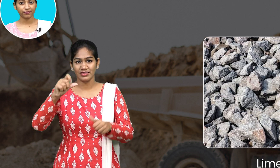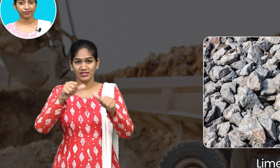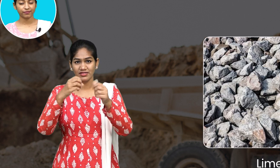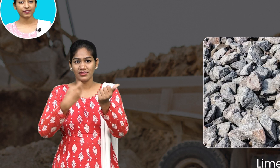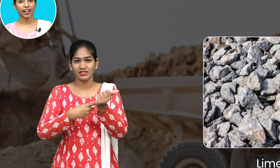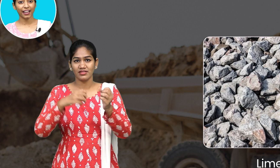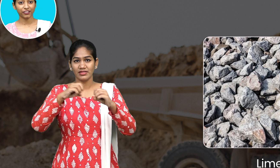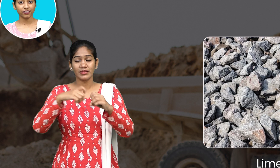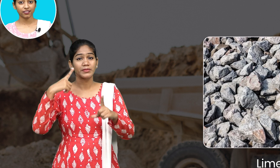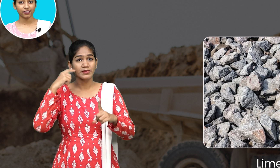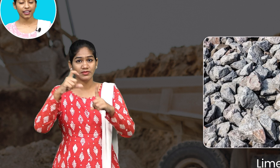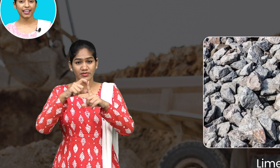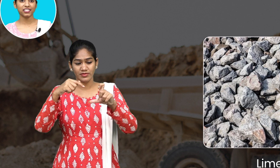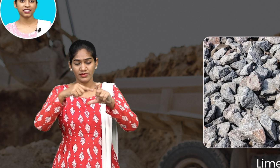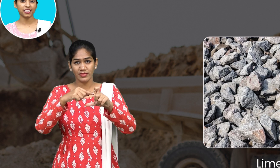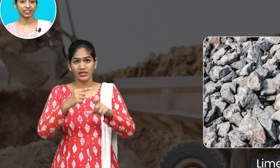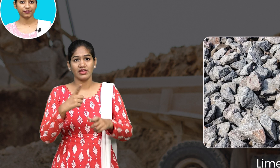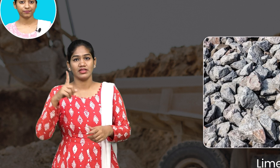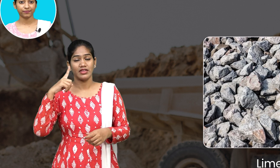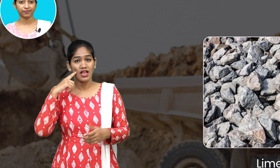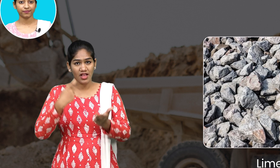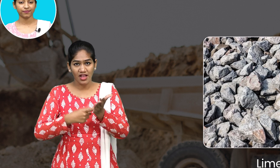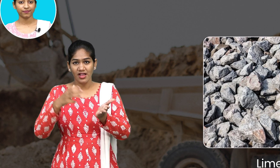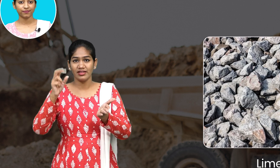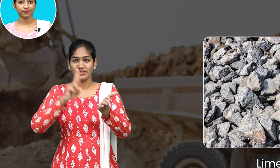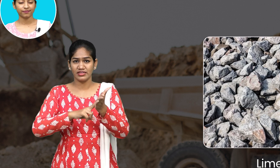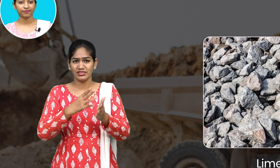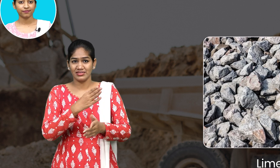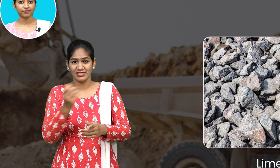carbide, iron and steel.